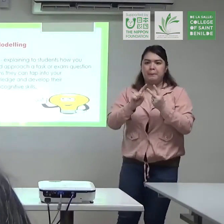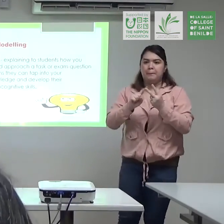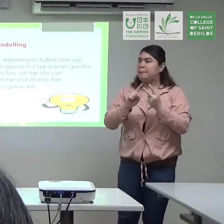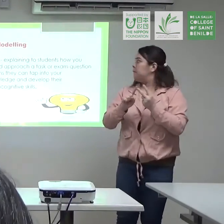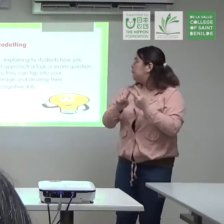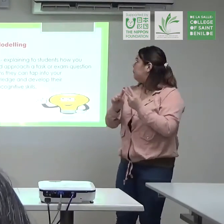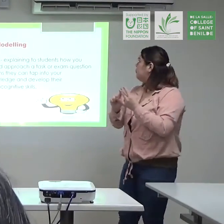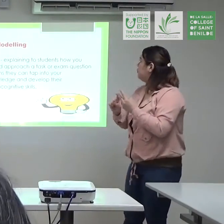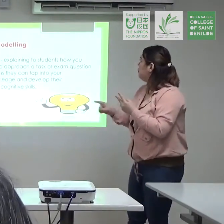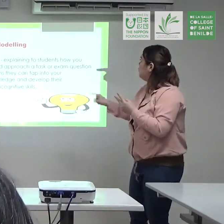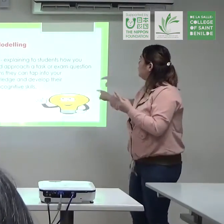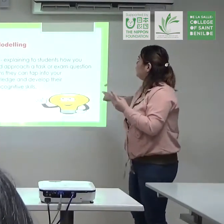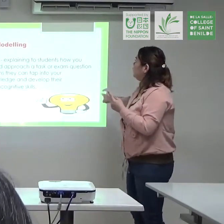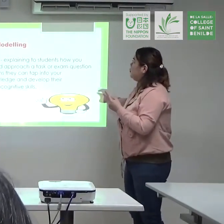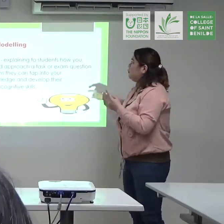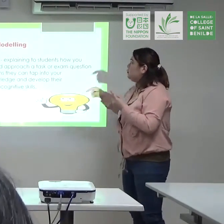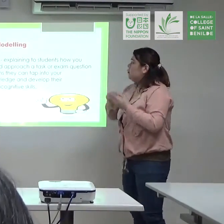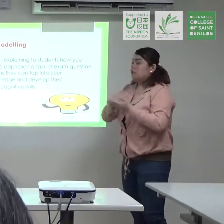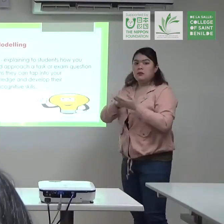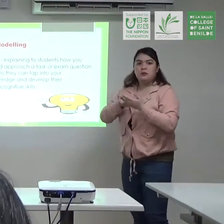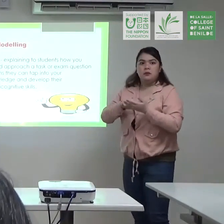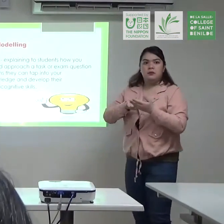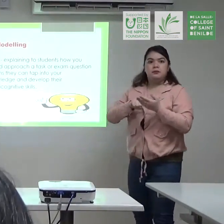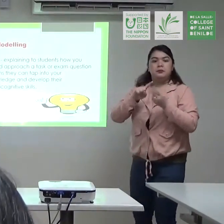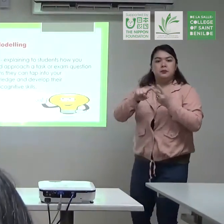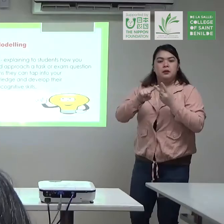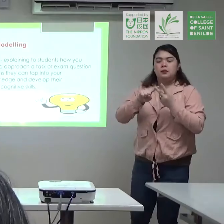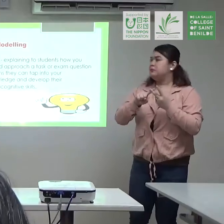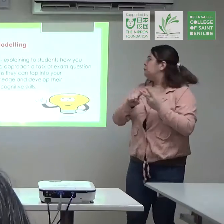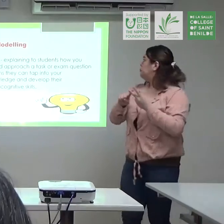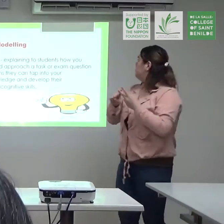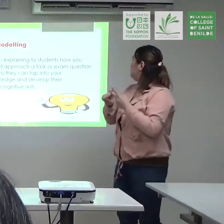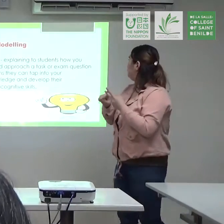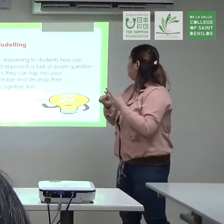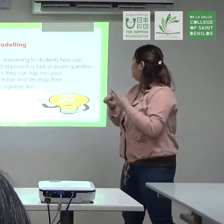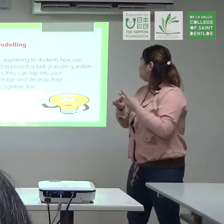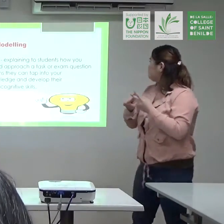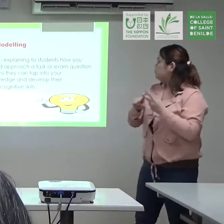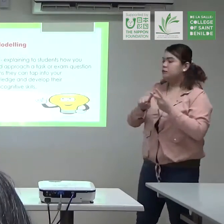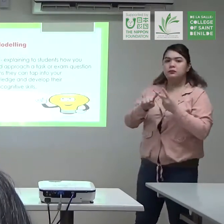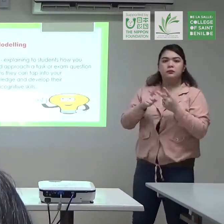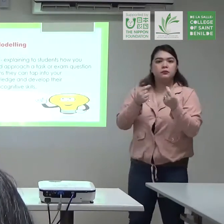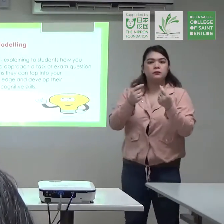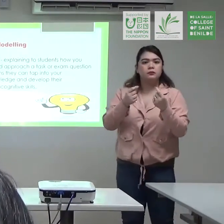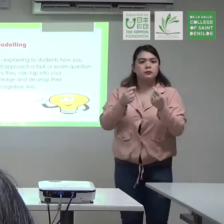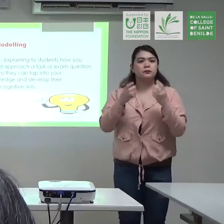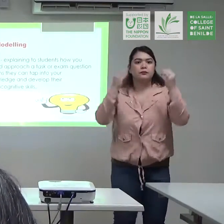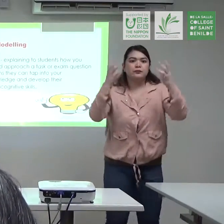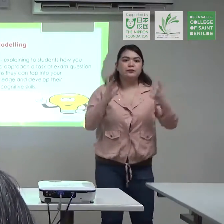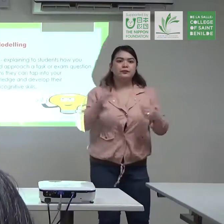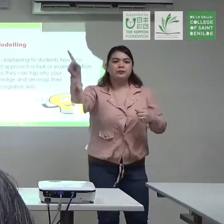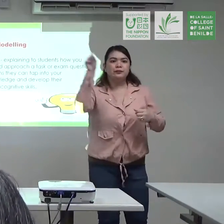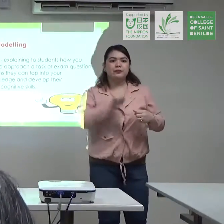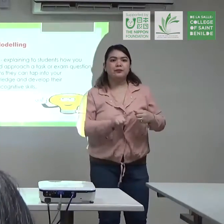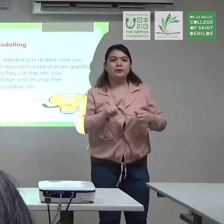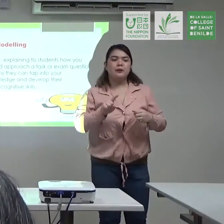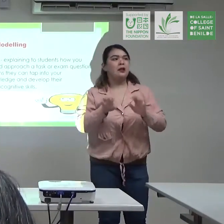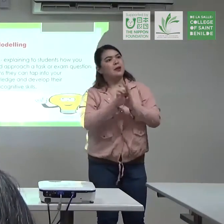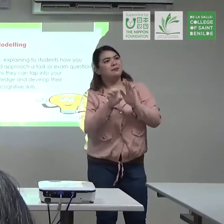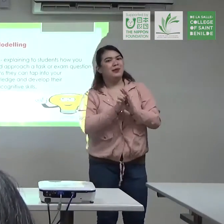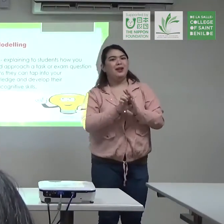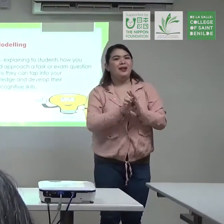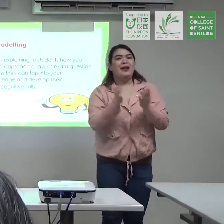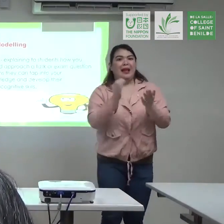modeling. So the teachers will do some shading and modeling. You know, when I was in